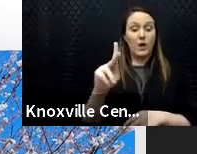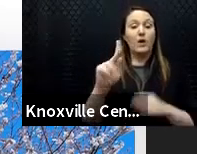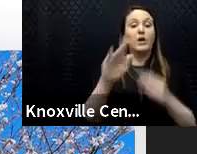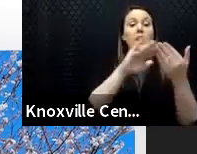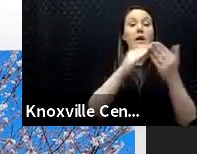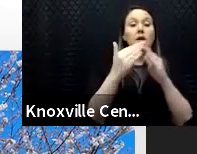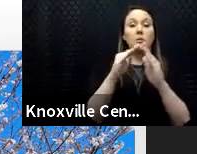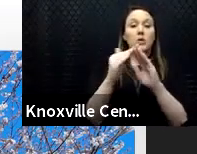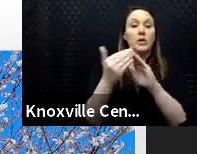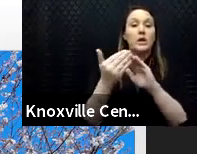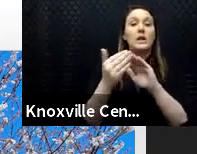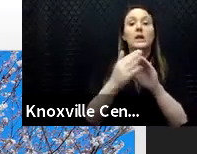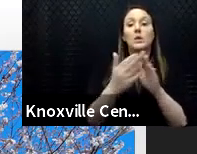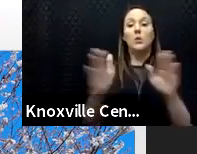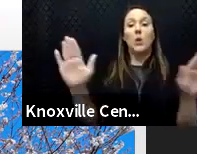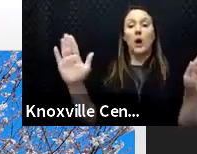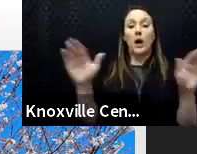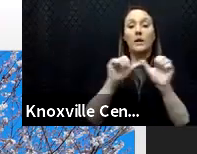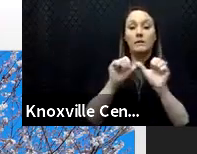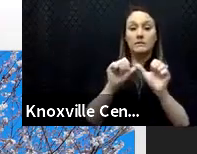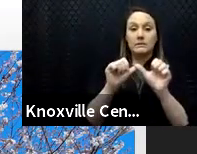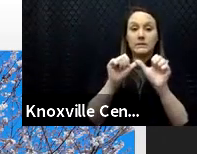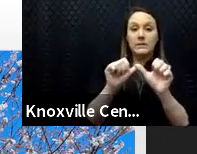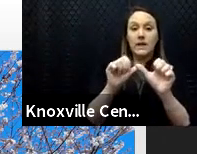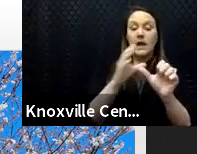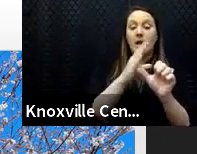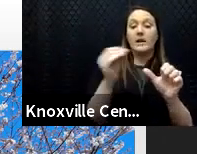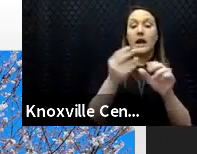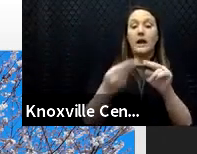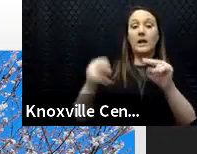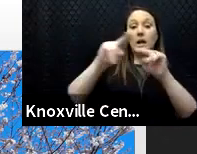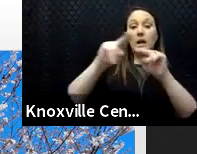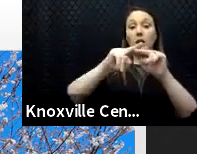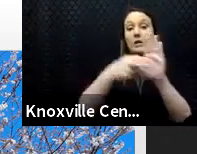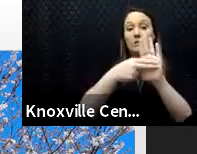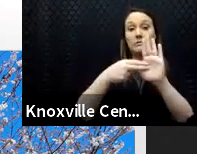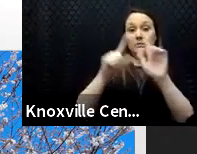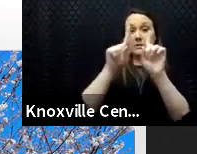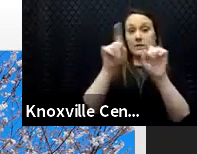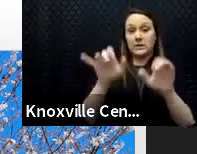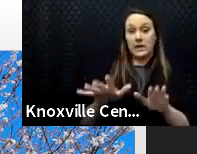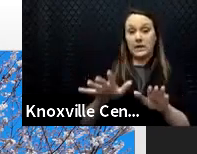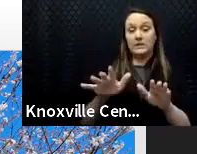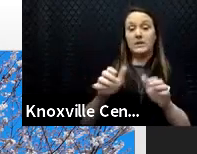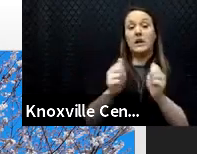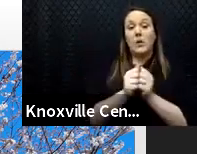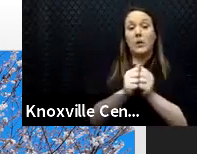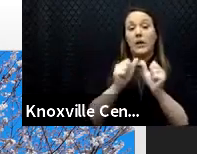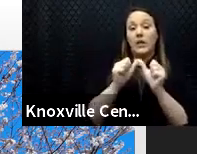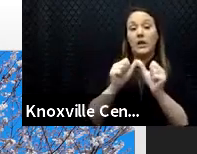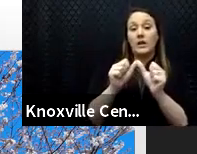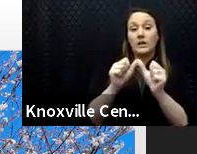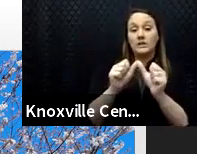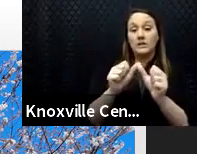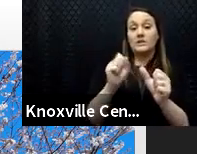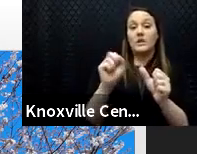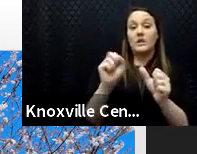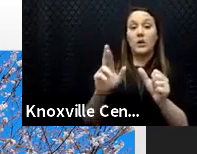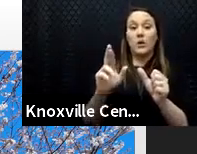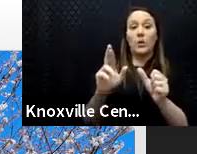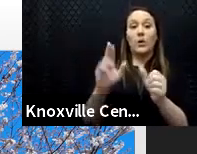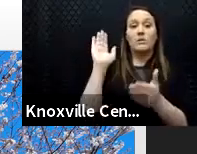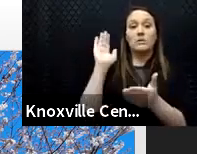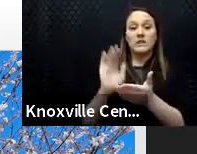community-wide sustained and increased diagnostic testing with consistent or decreased test result